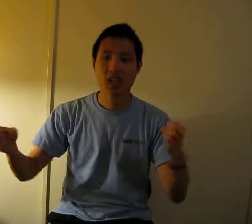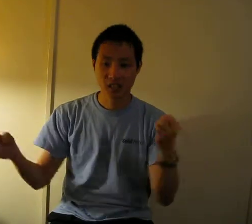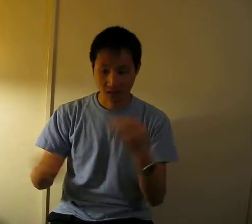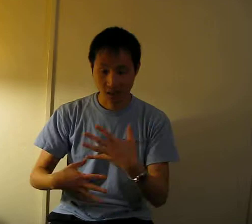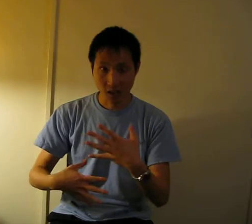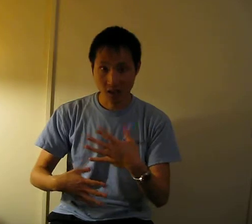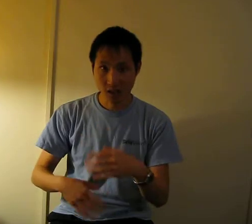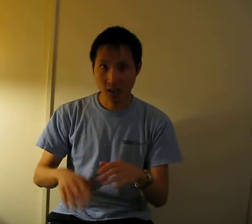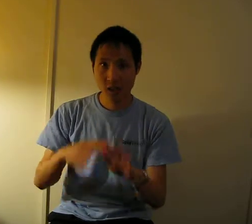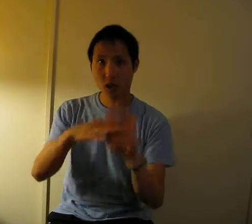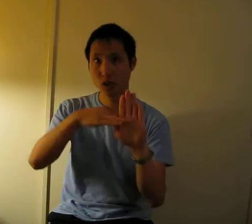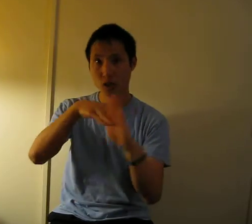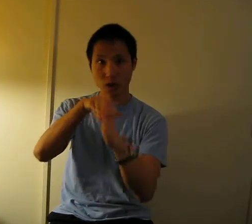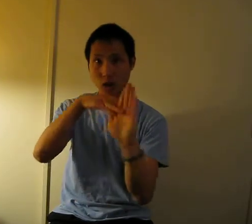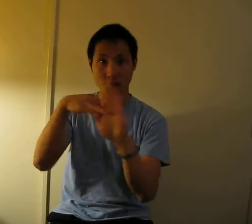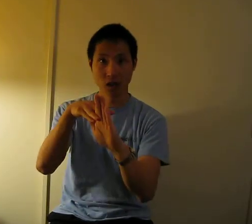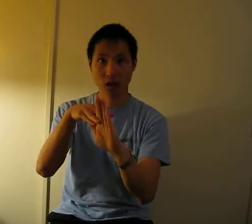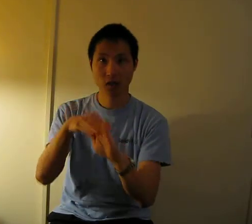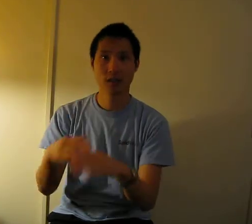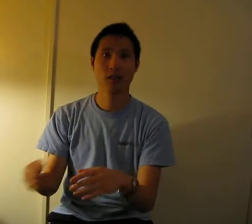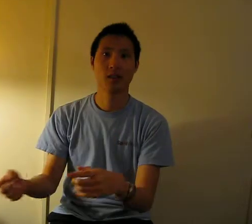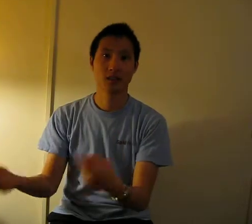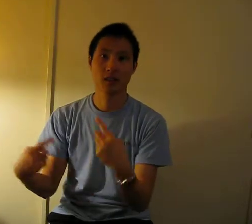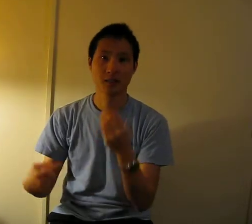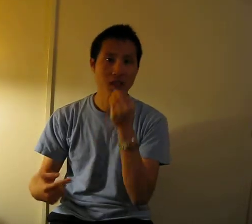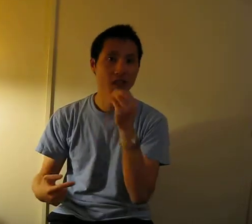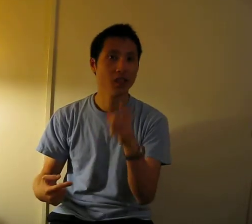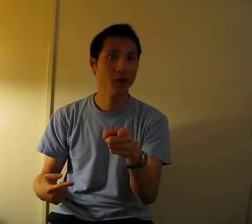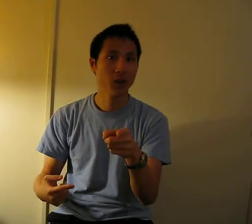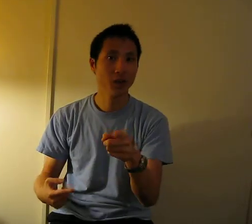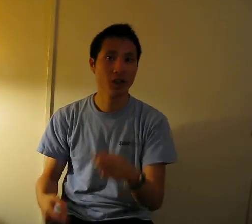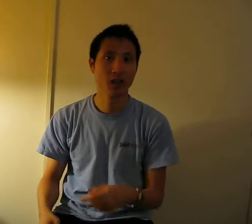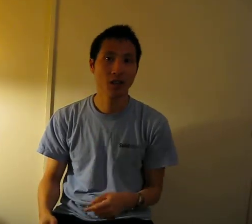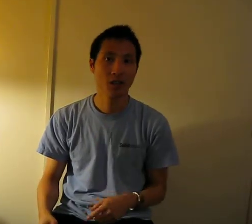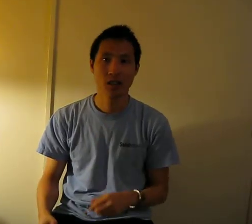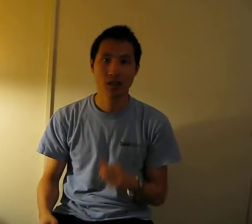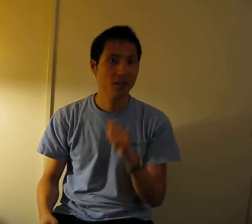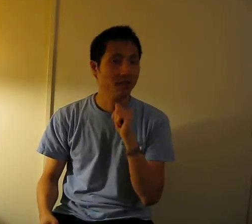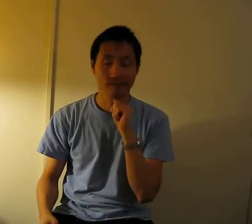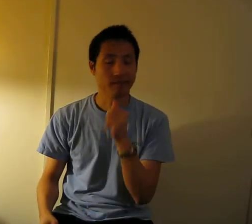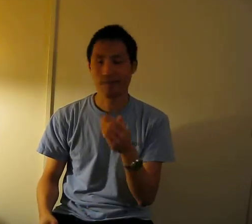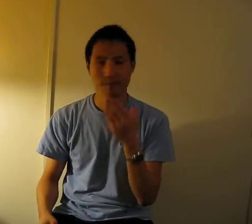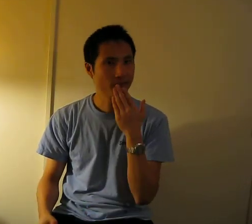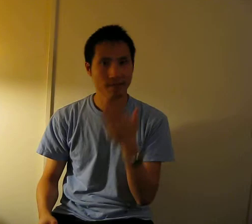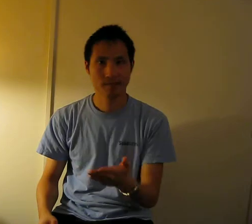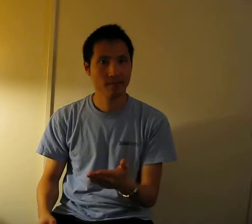Big, scary sharks? It comes and eats you? Not good.